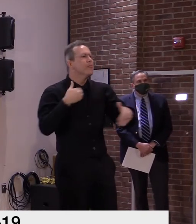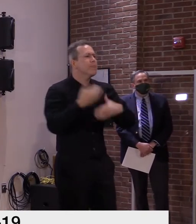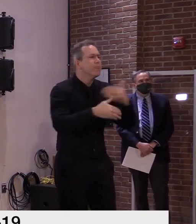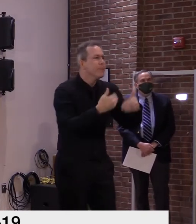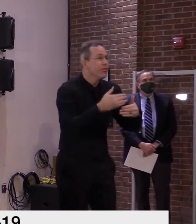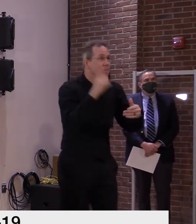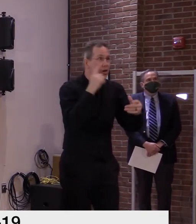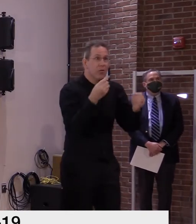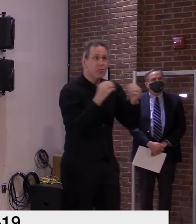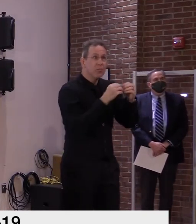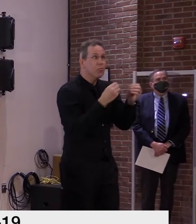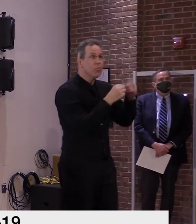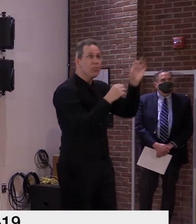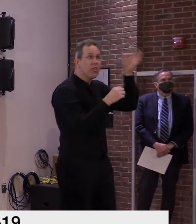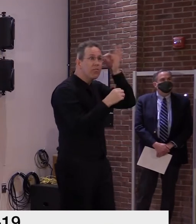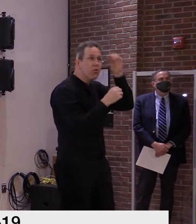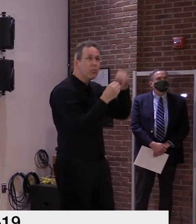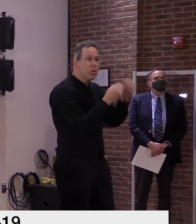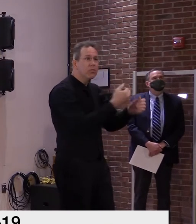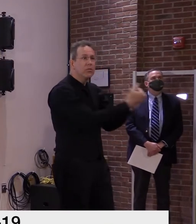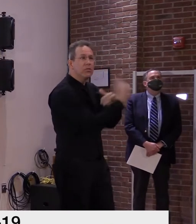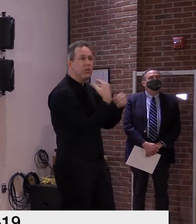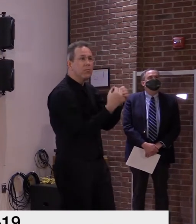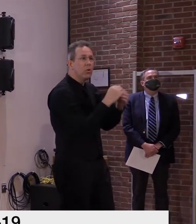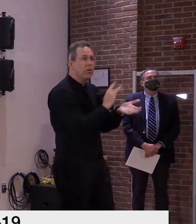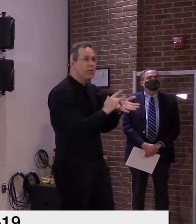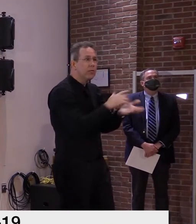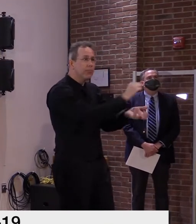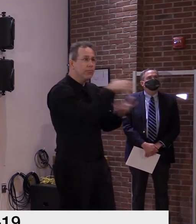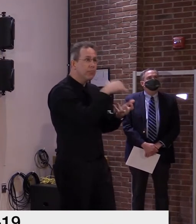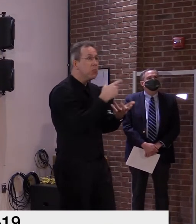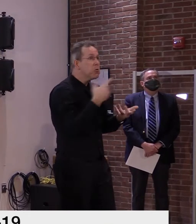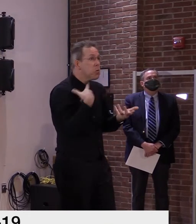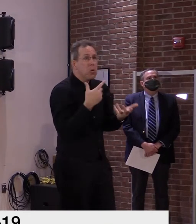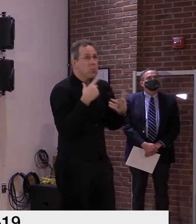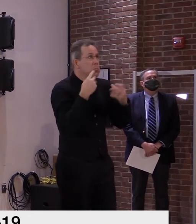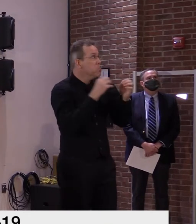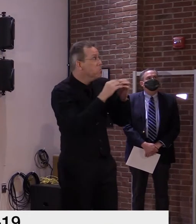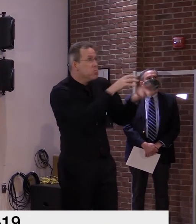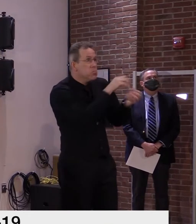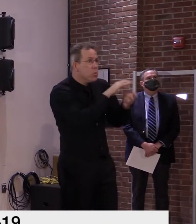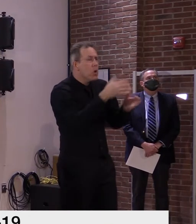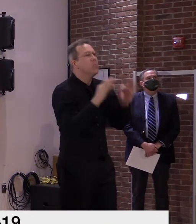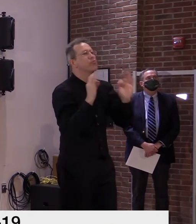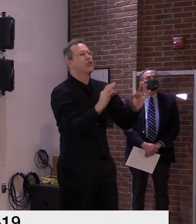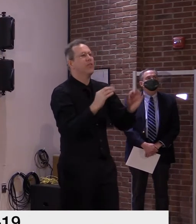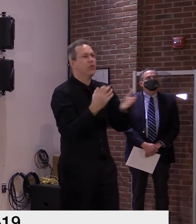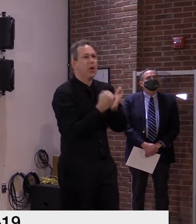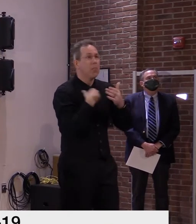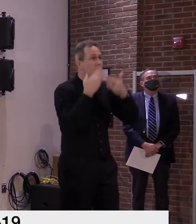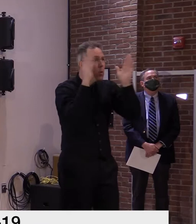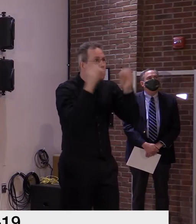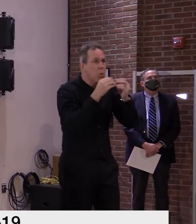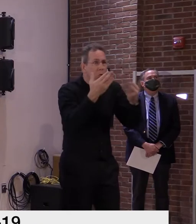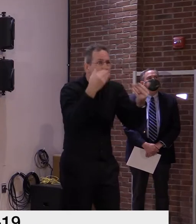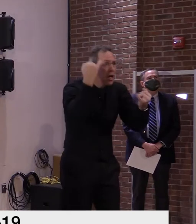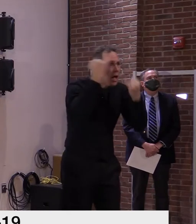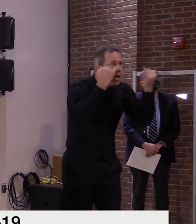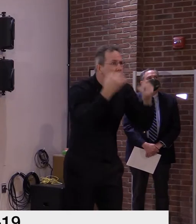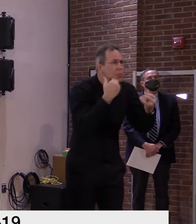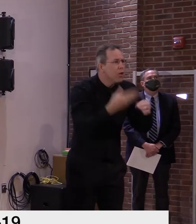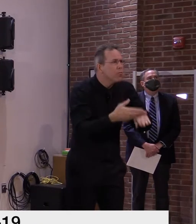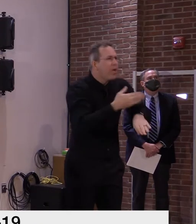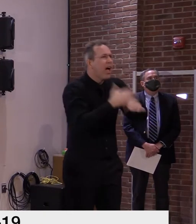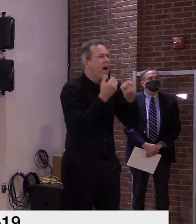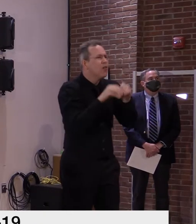open to adjusting our strategy after we protect those at greatest risk of death. And as Secretary Smith